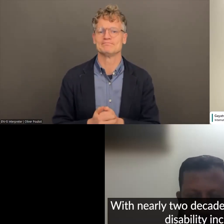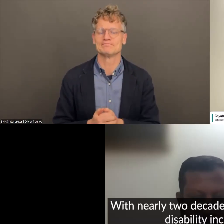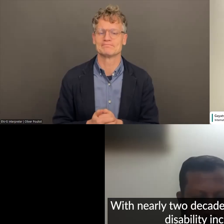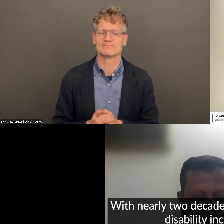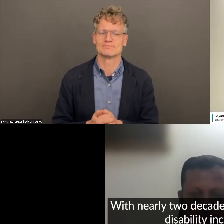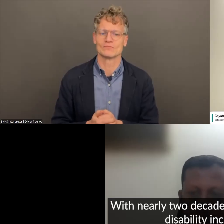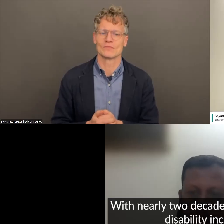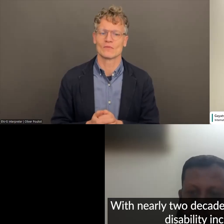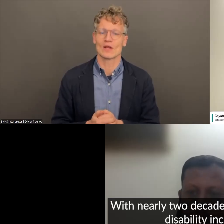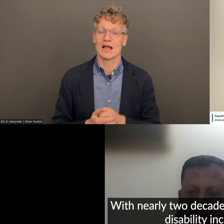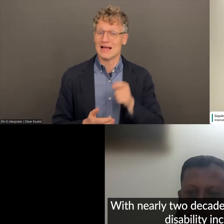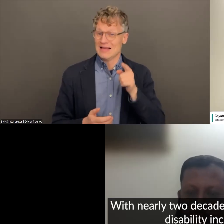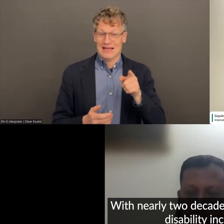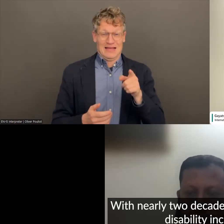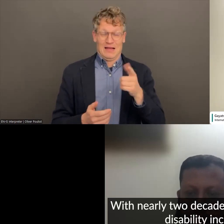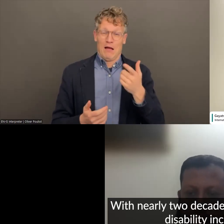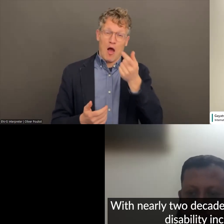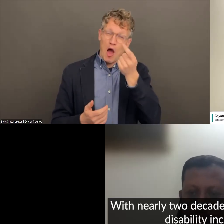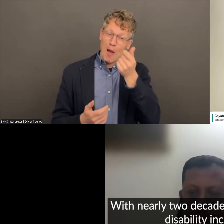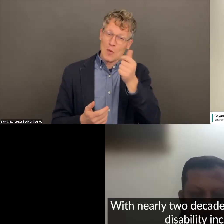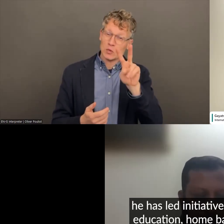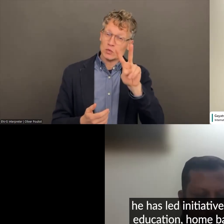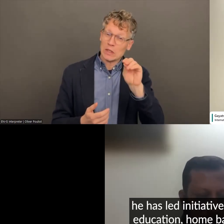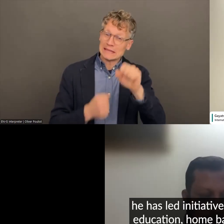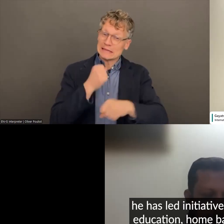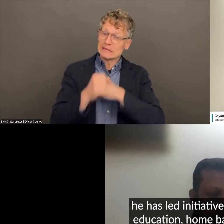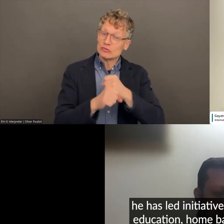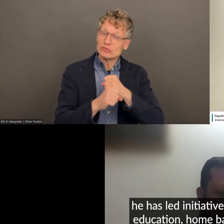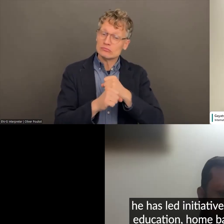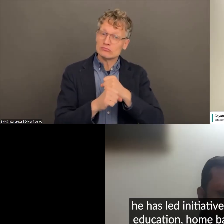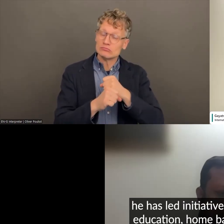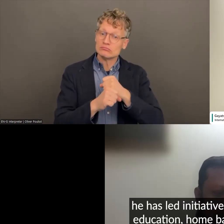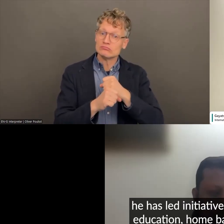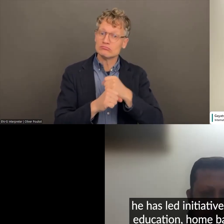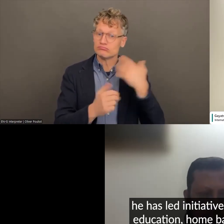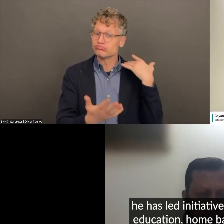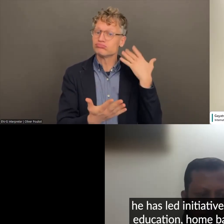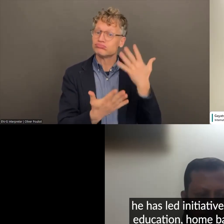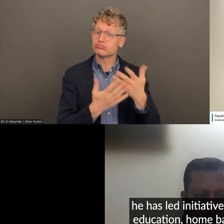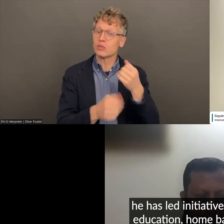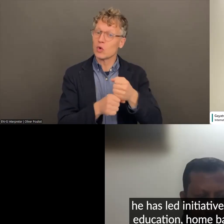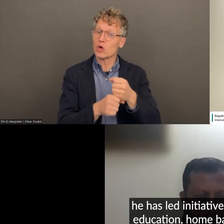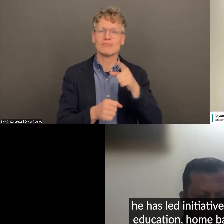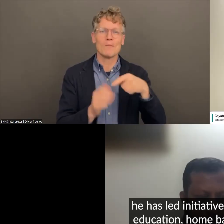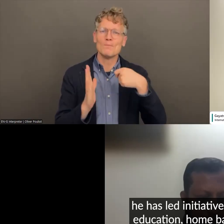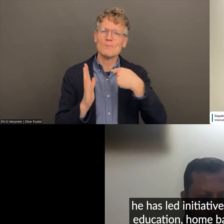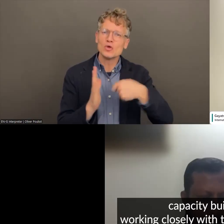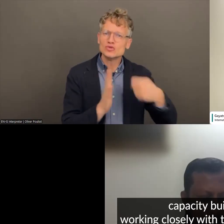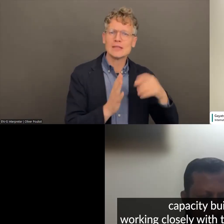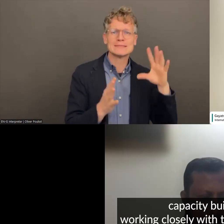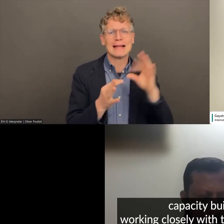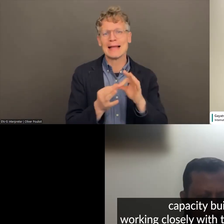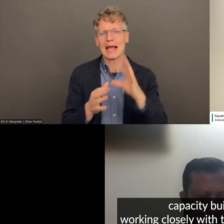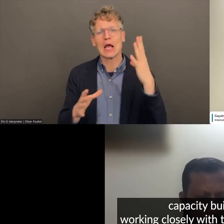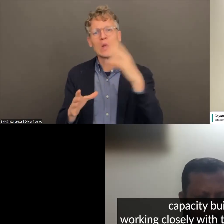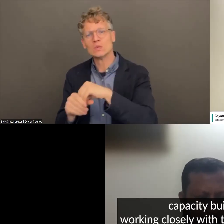nearly 2 decades of experience in disability inclusion, he has led initiatives on inclusive education, home-based support,